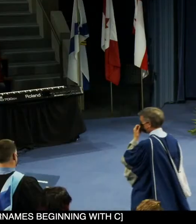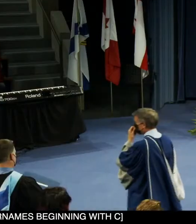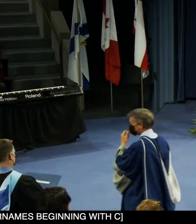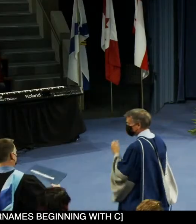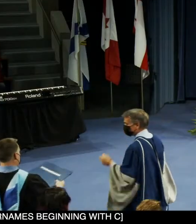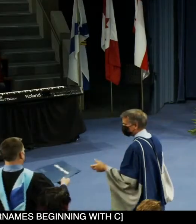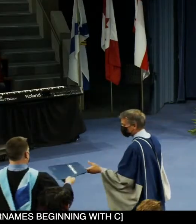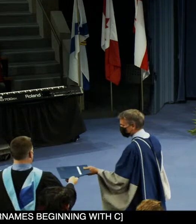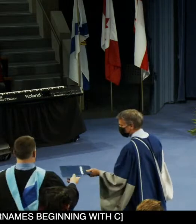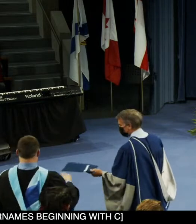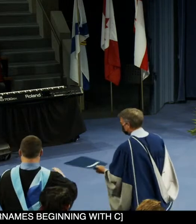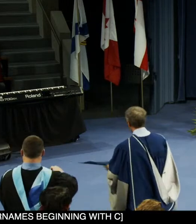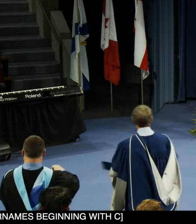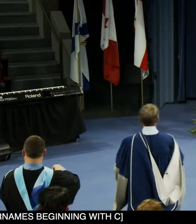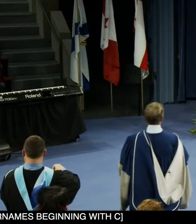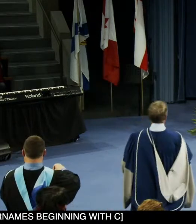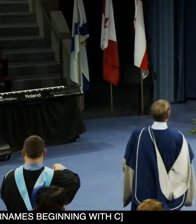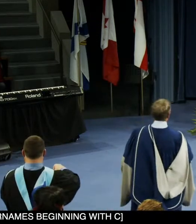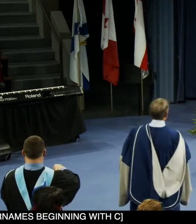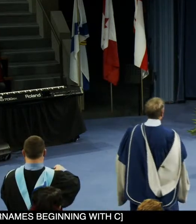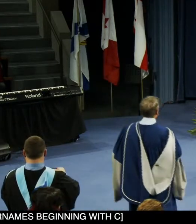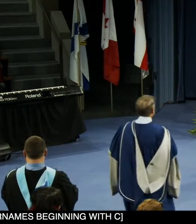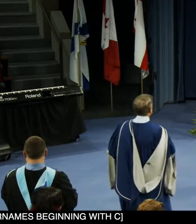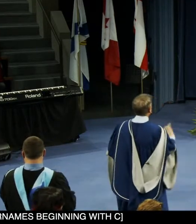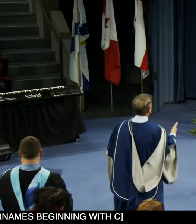Olivia Cochran.